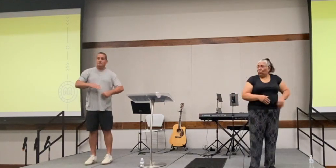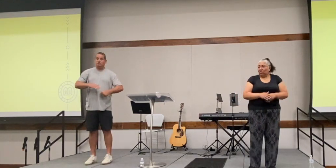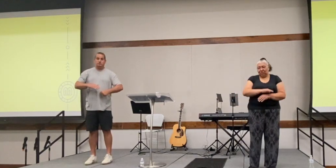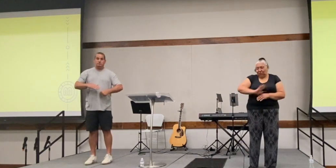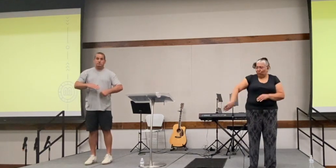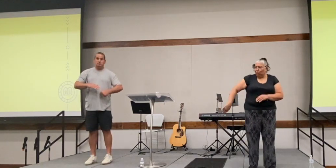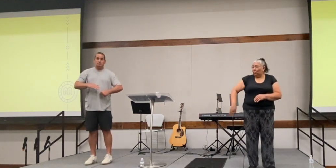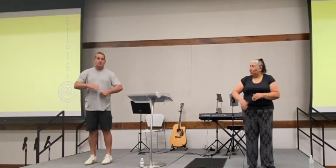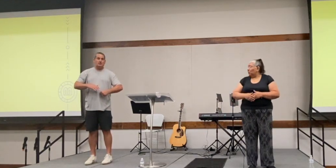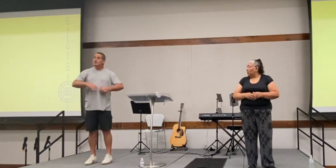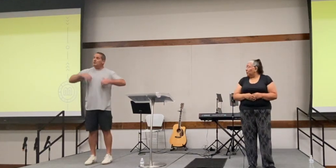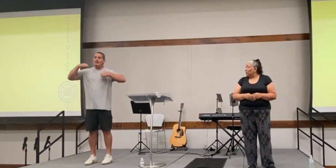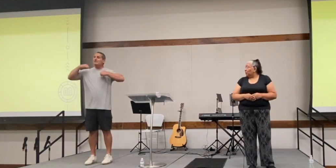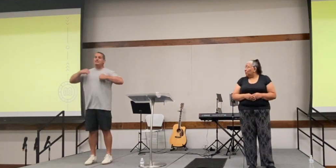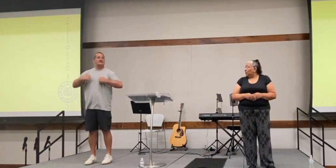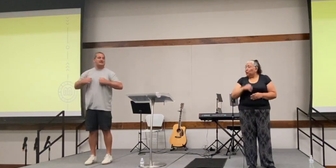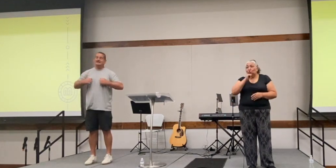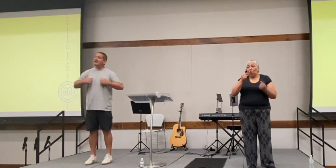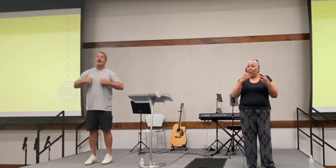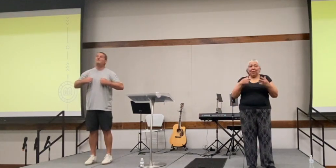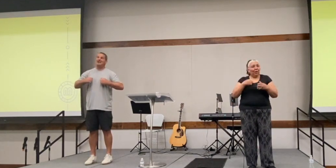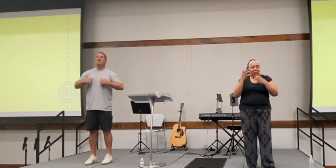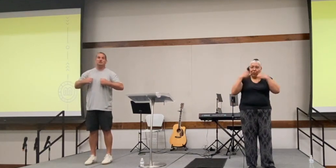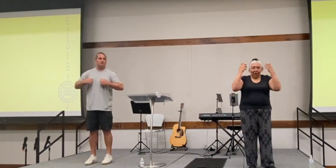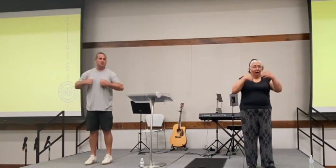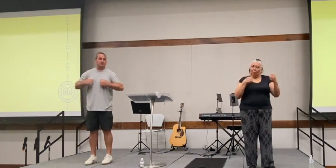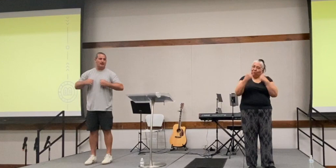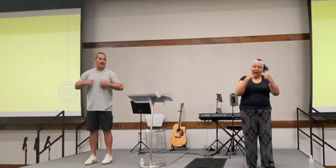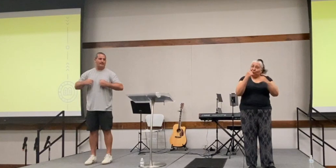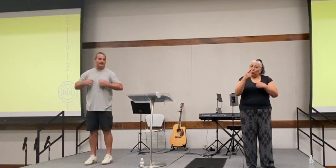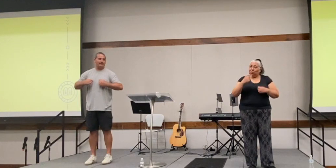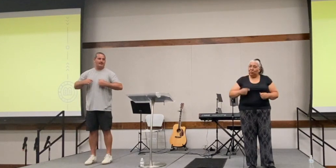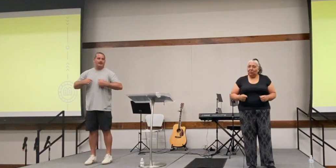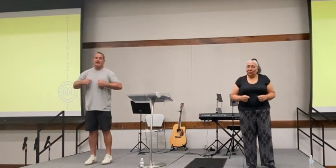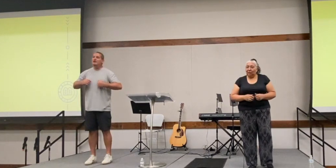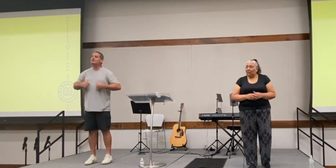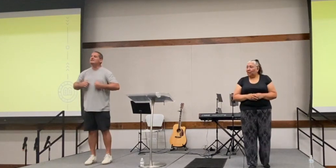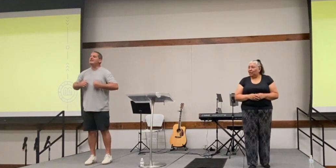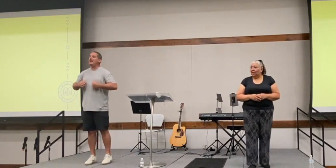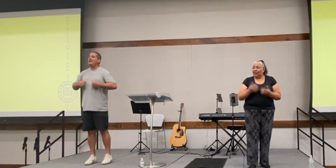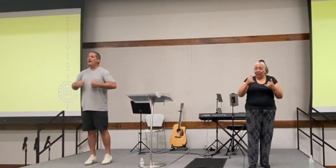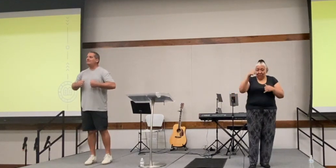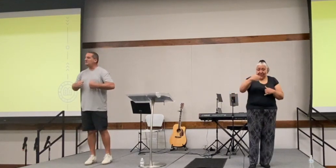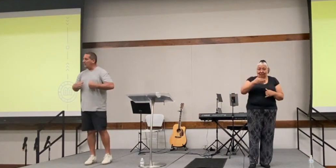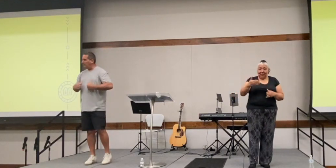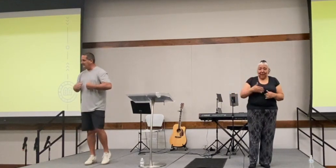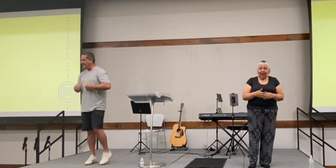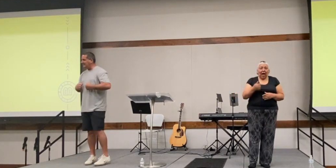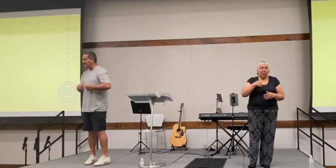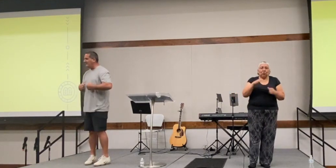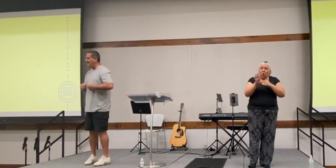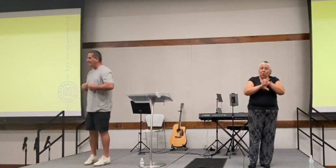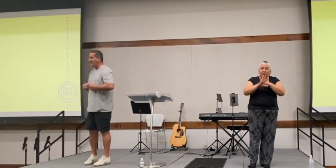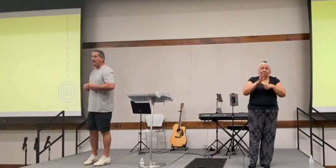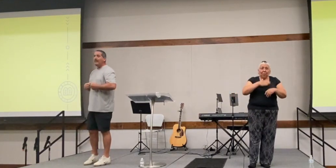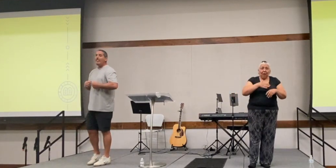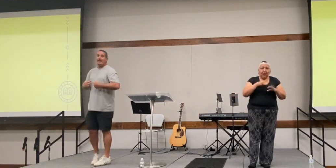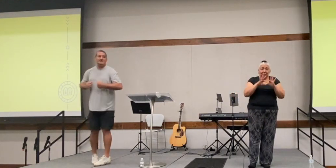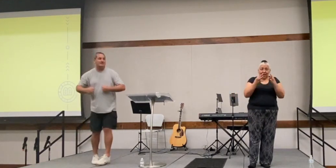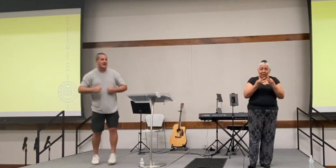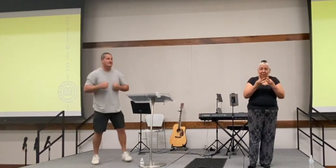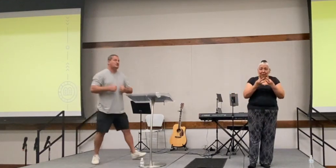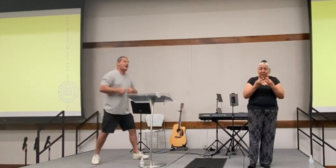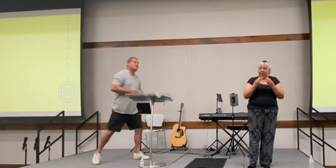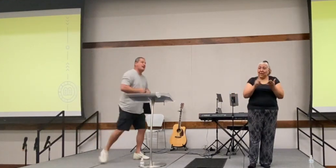get the. Don't make me put these kids in, I'll fight you. Right? And here's the thing, I'm so protective of my family.